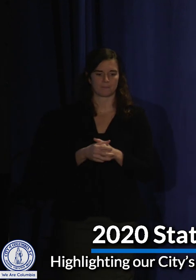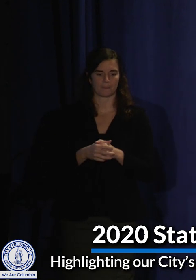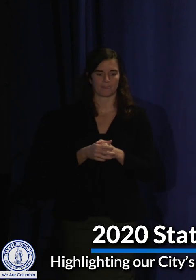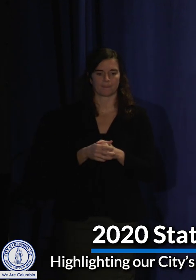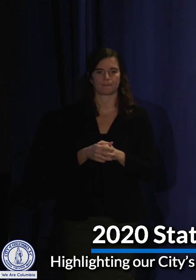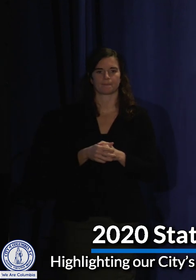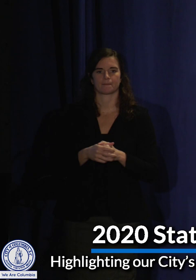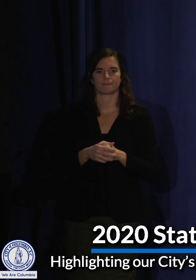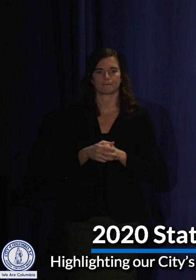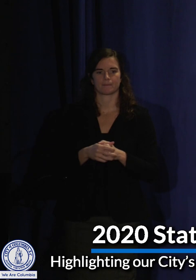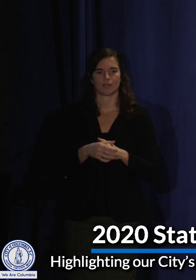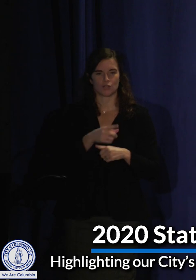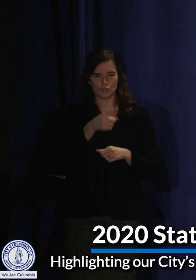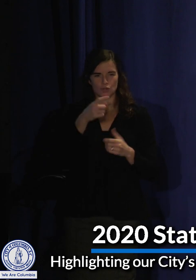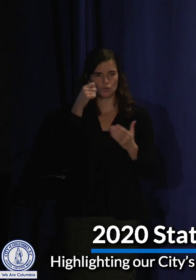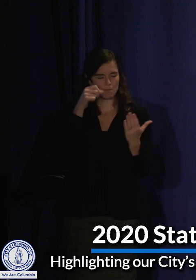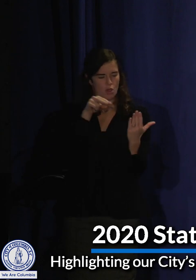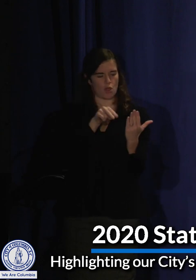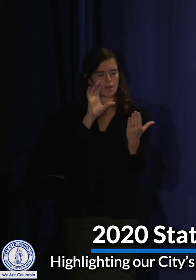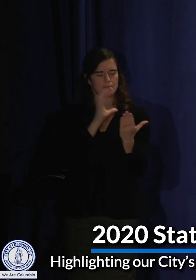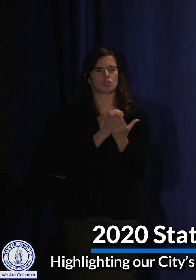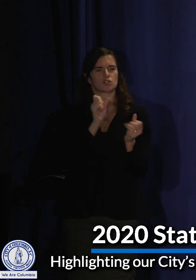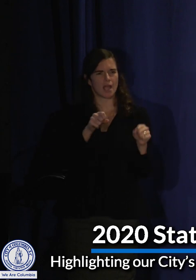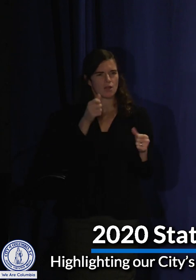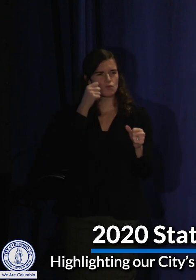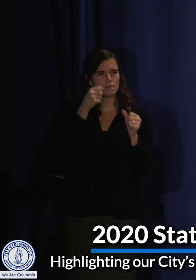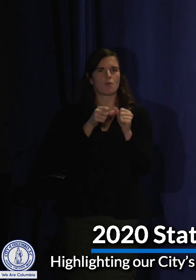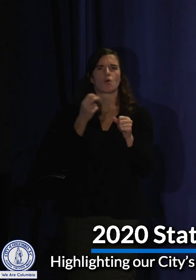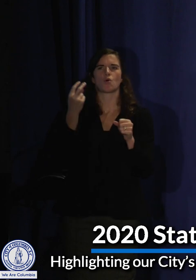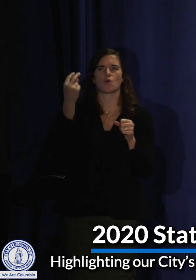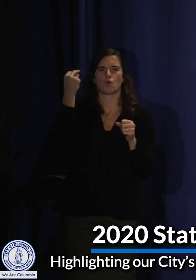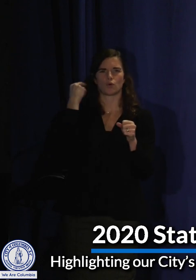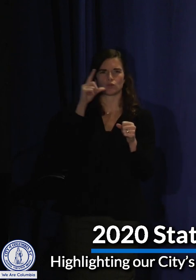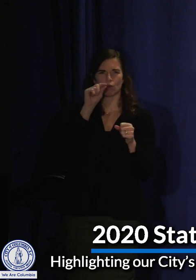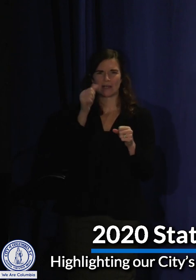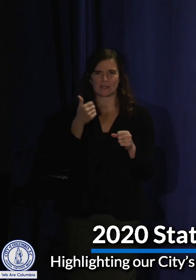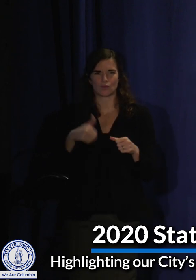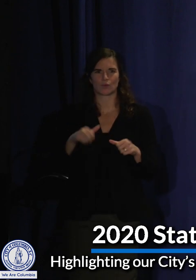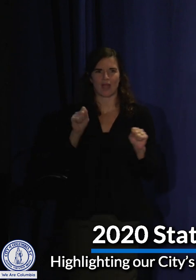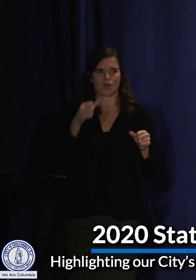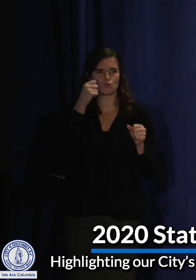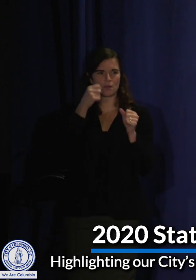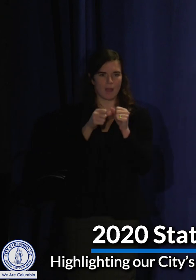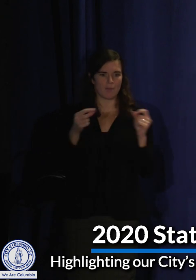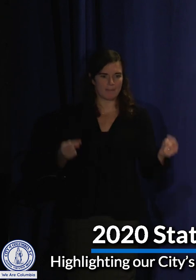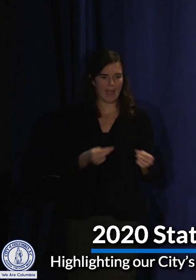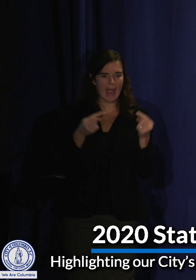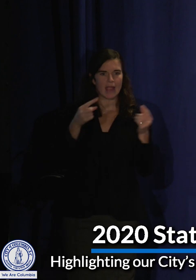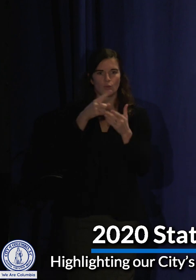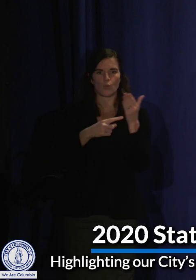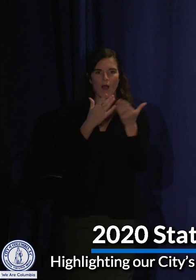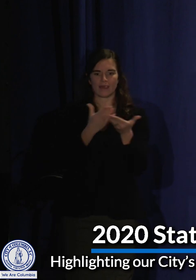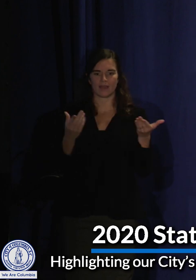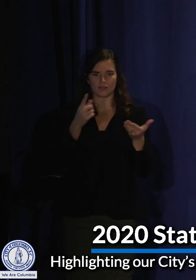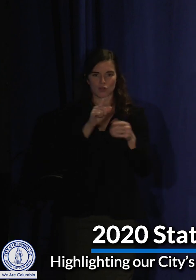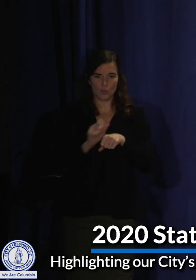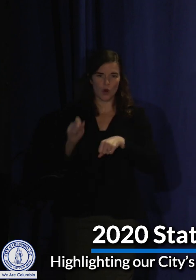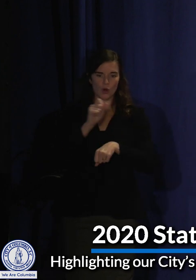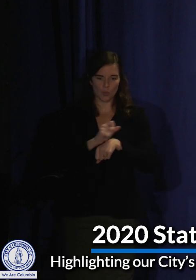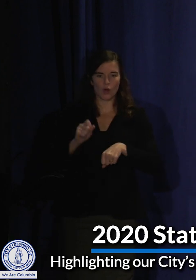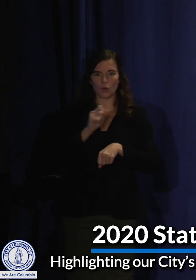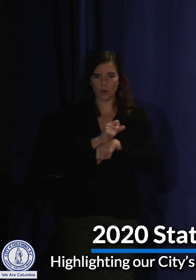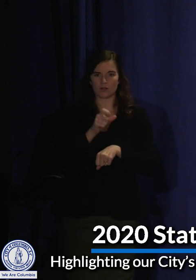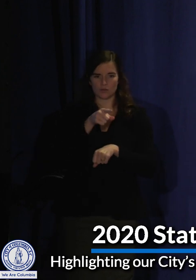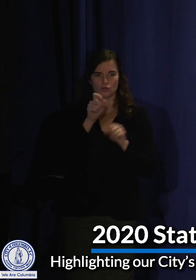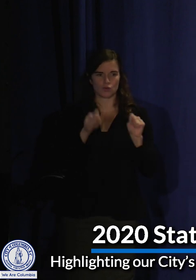pain and your failures. You remember what you were part of, what changes you were working on, so that you could one day get to the photo